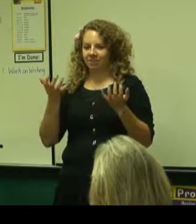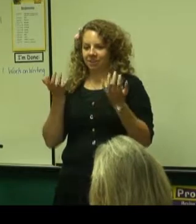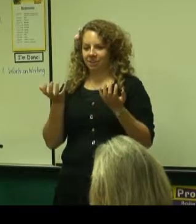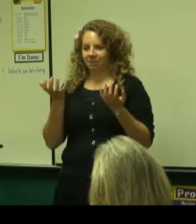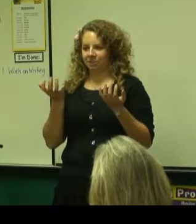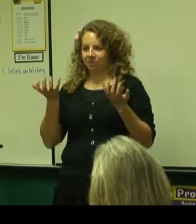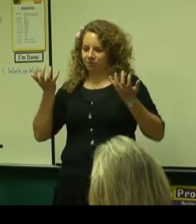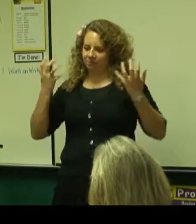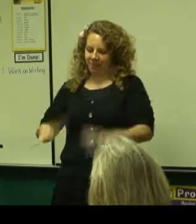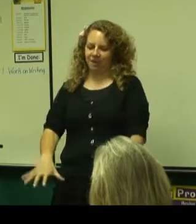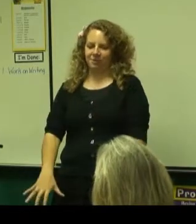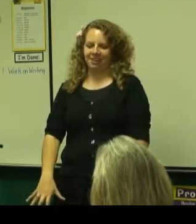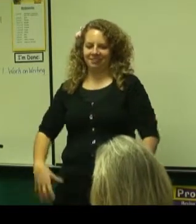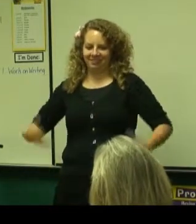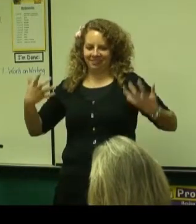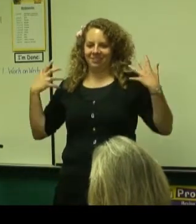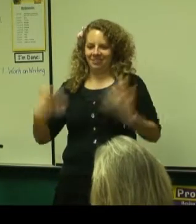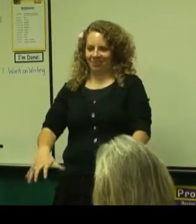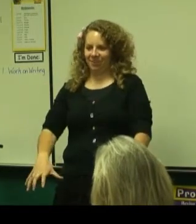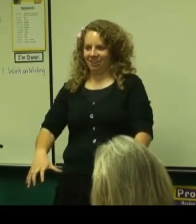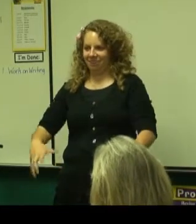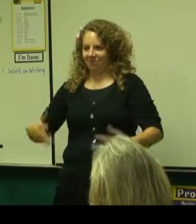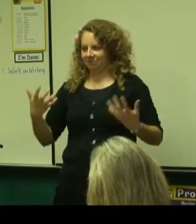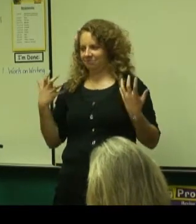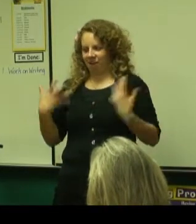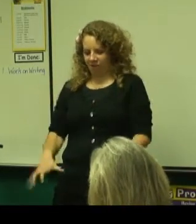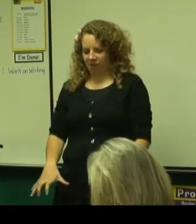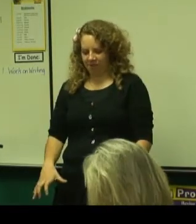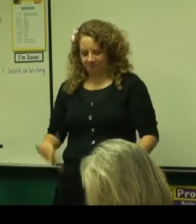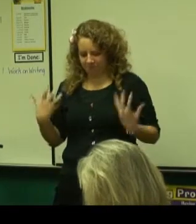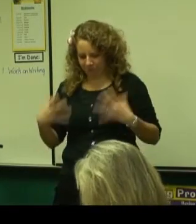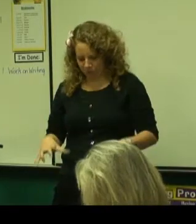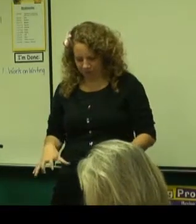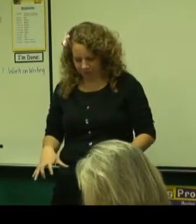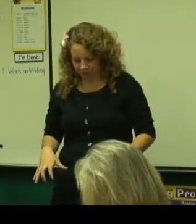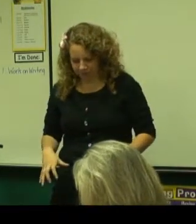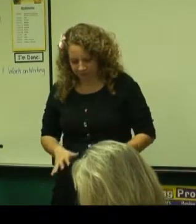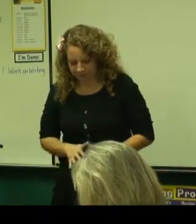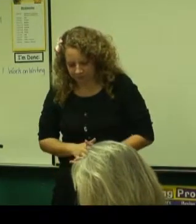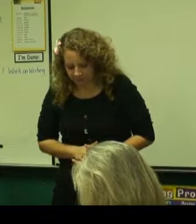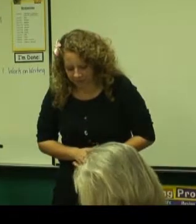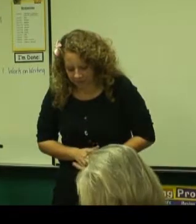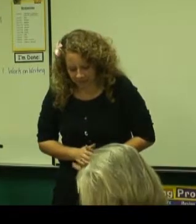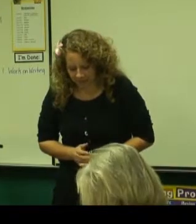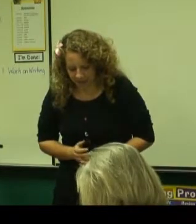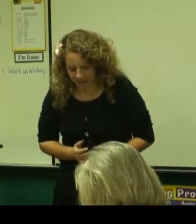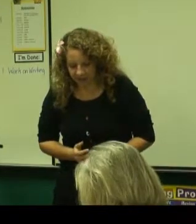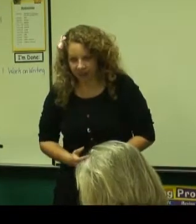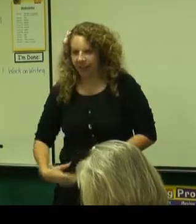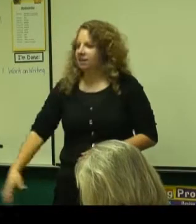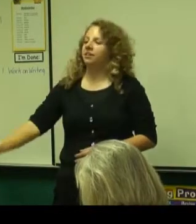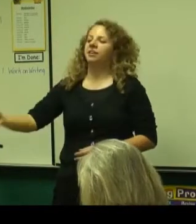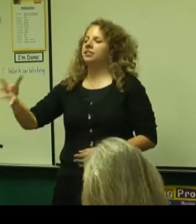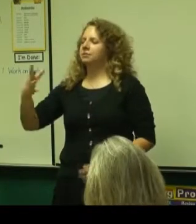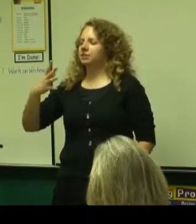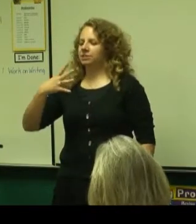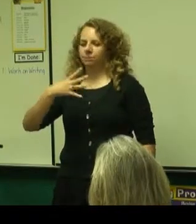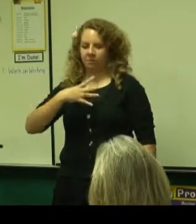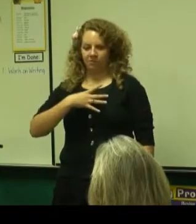of a kid holding food. I don't want it. Throwing it down the floor. I don't want it. Don't want it. And then for like, I think we did this one before.